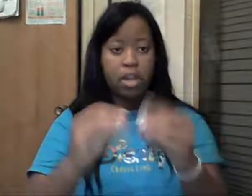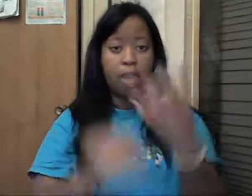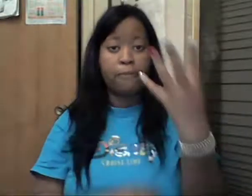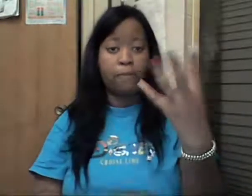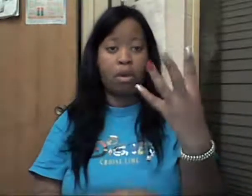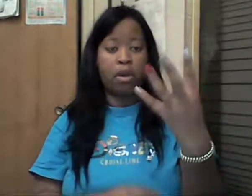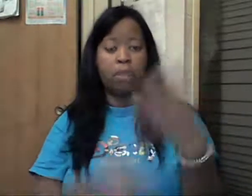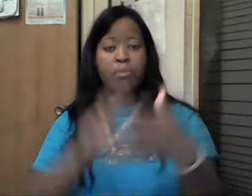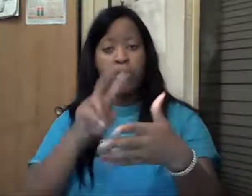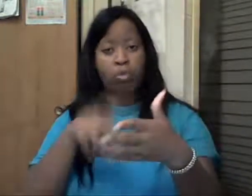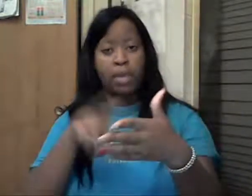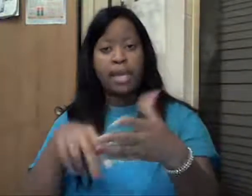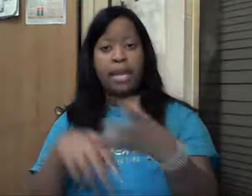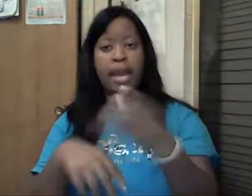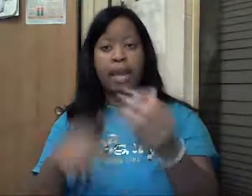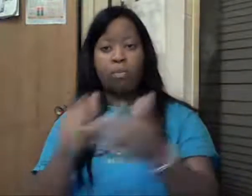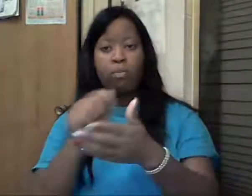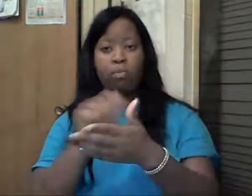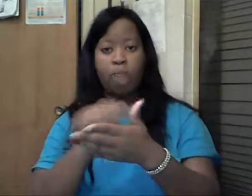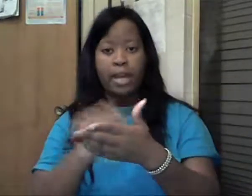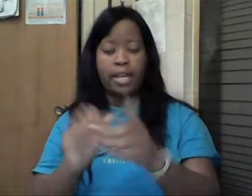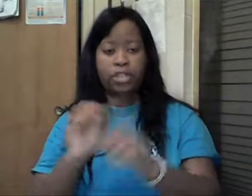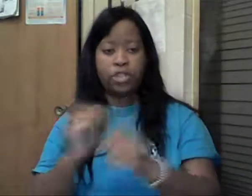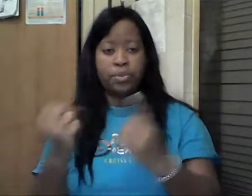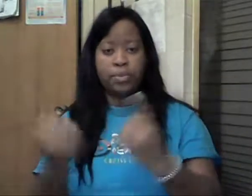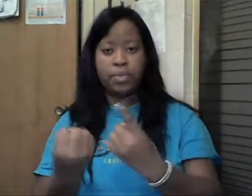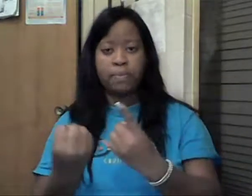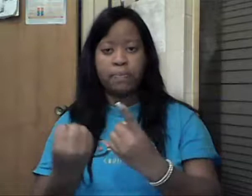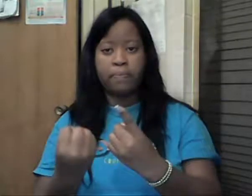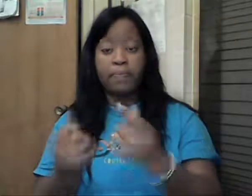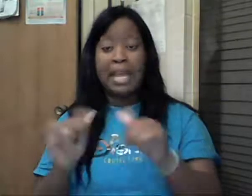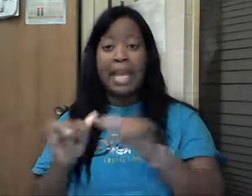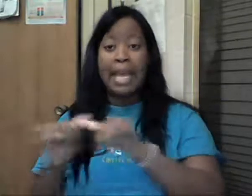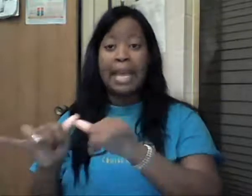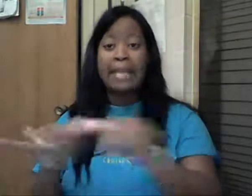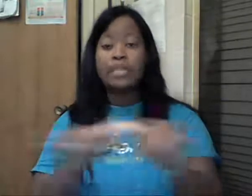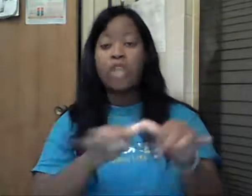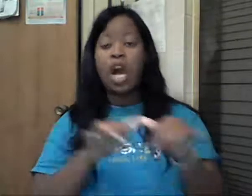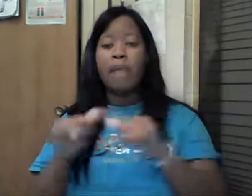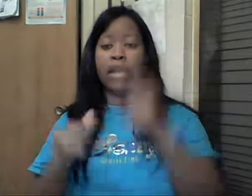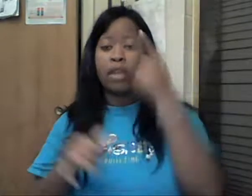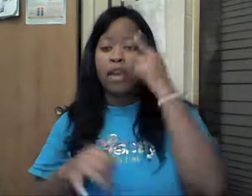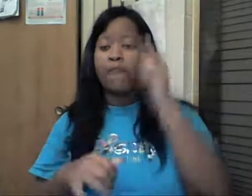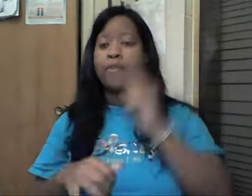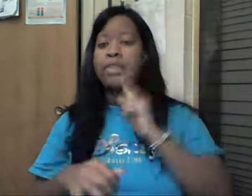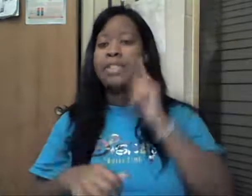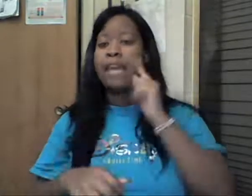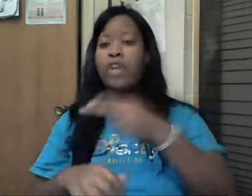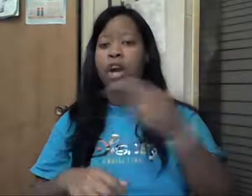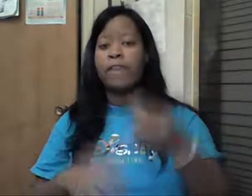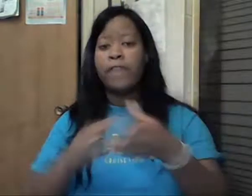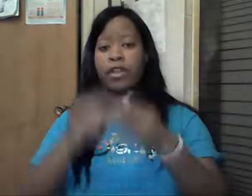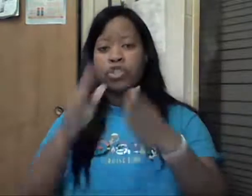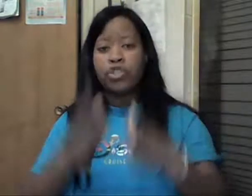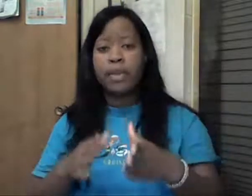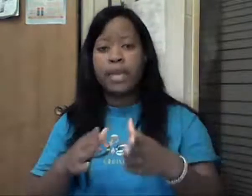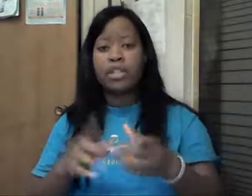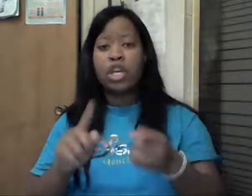Number 4, reading and writing issues. It is common for deaf and hard of hearing students